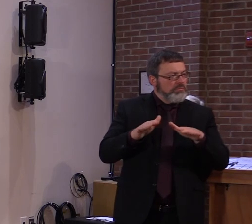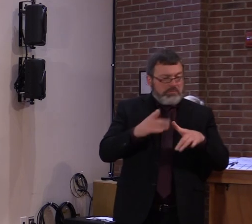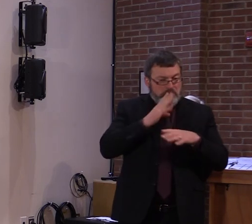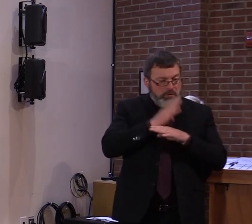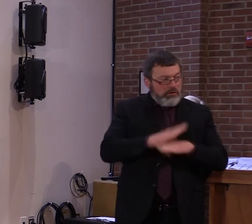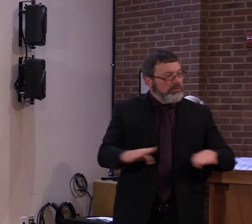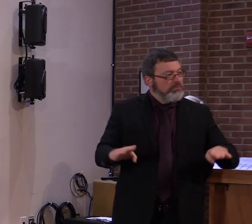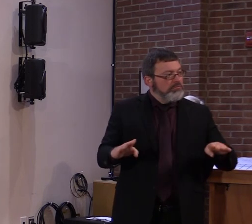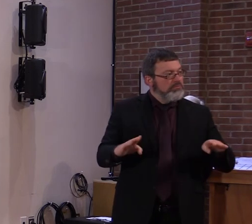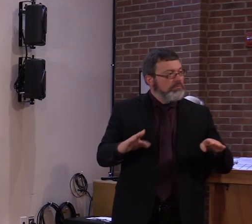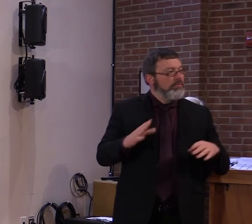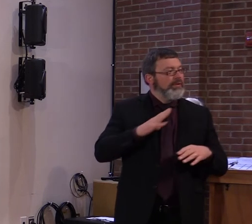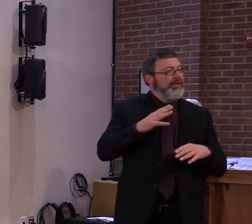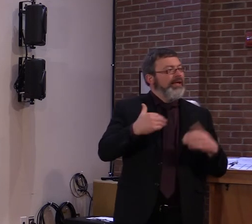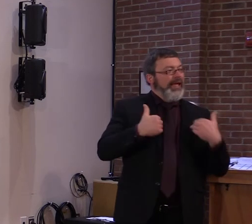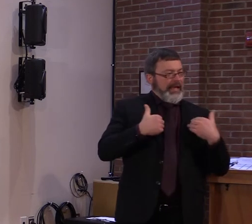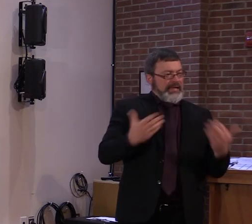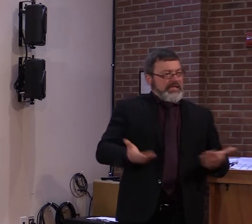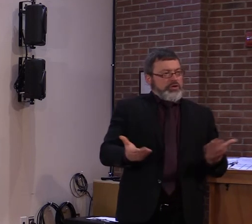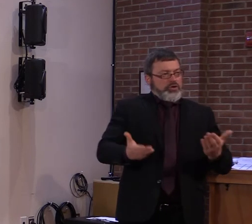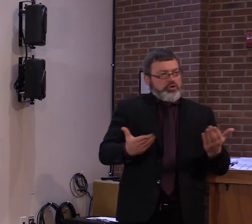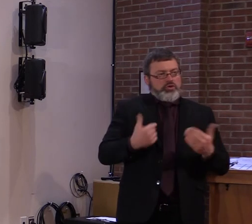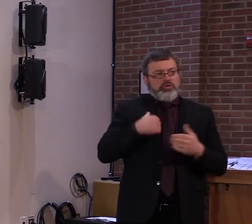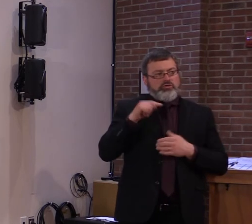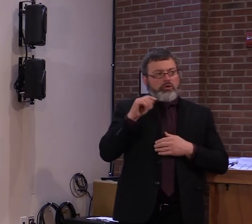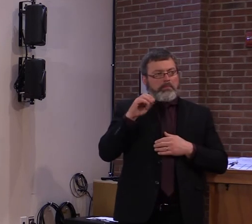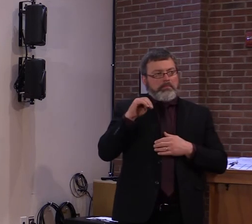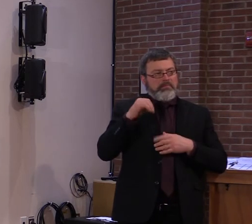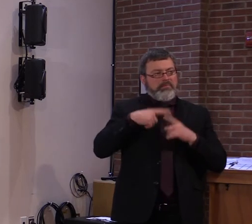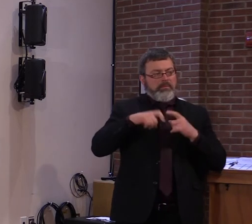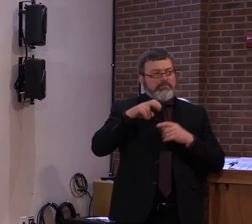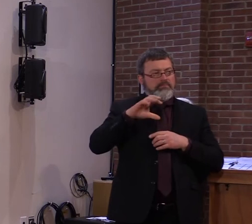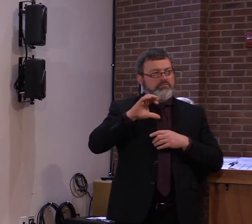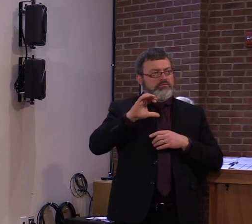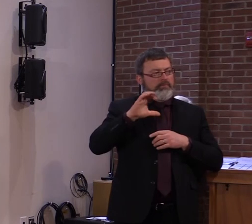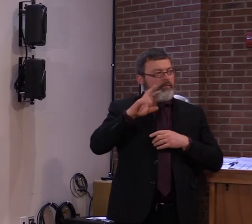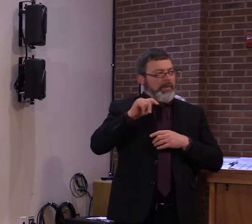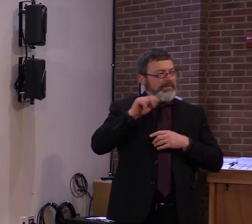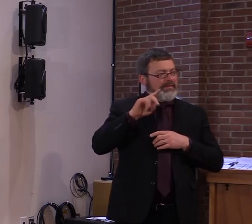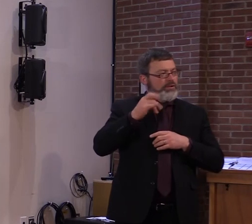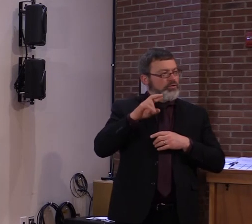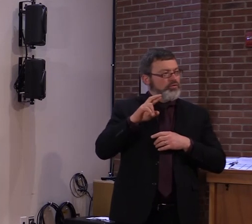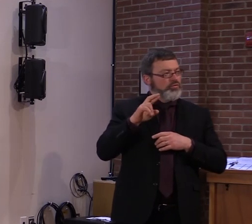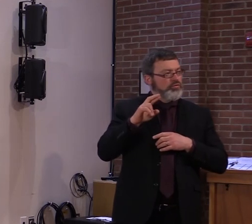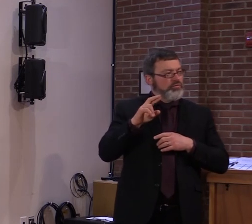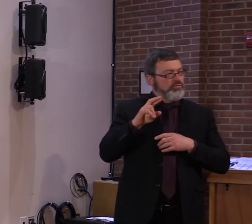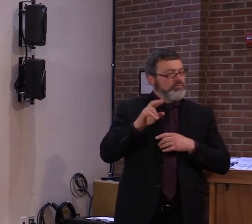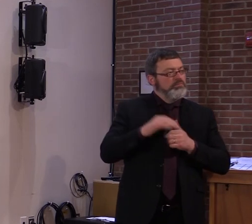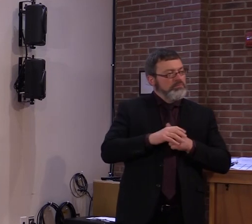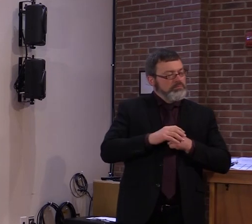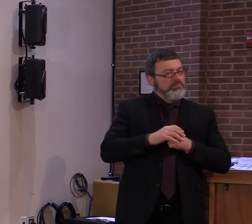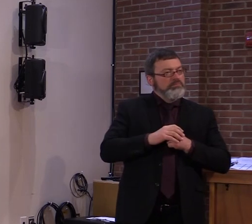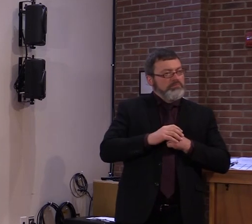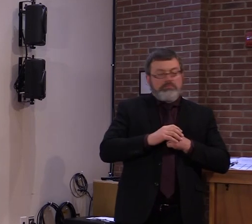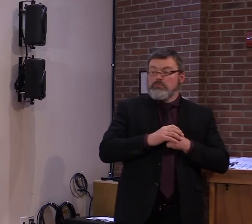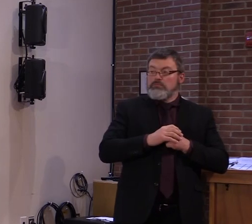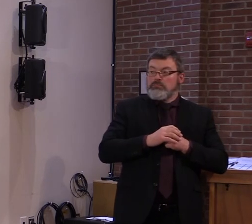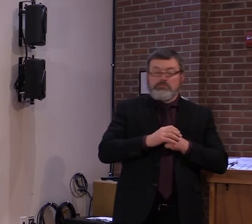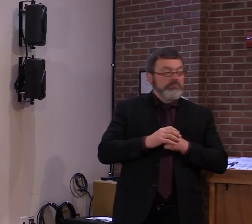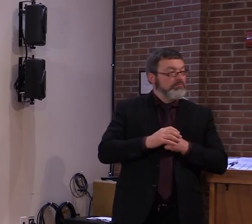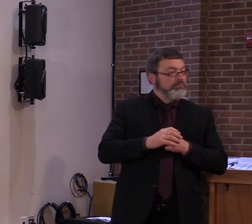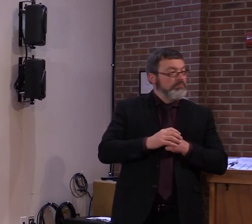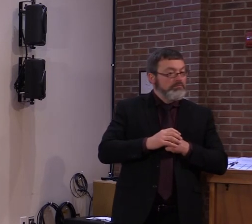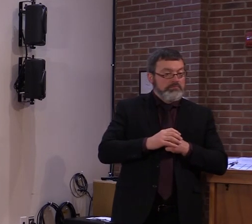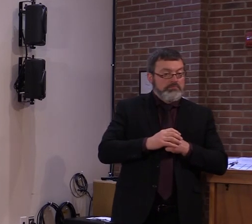Tom? I'm here. Yeah, go ahead, Tom. I'm ready. Thank you. Just a suggestion. Could you guys have a